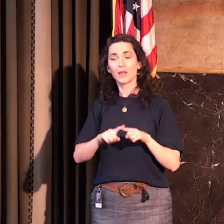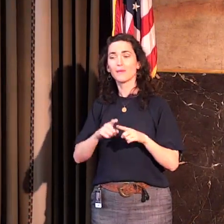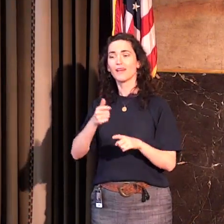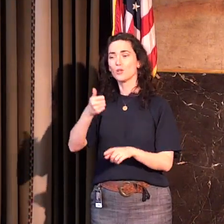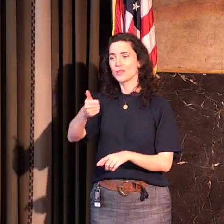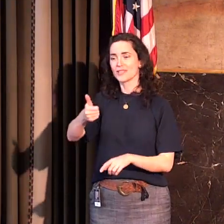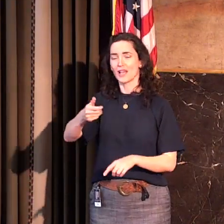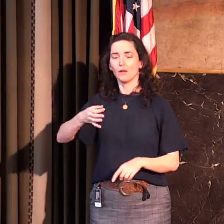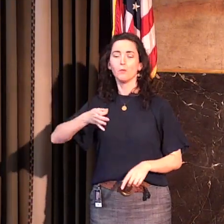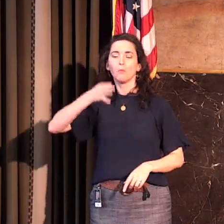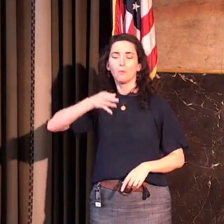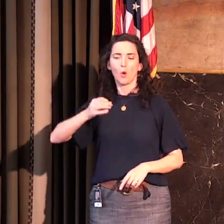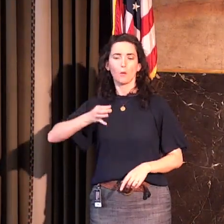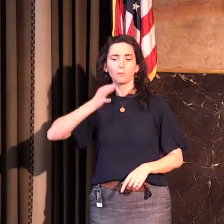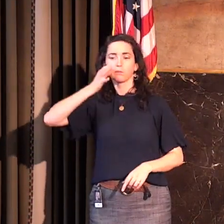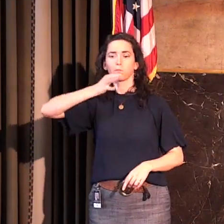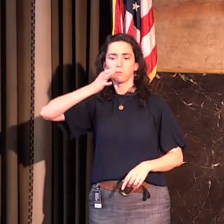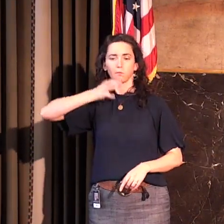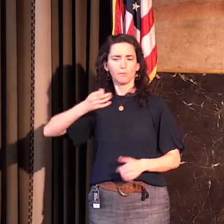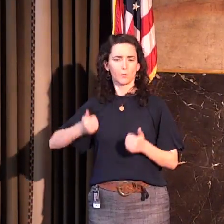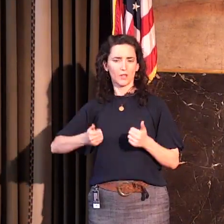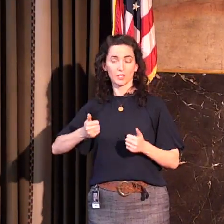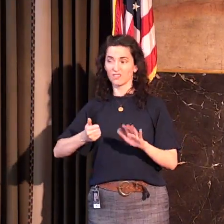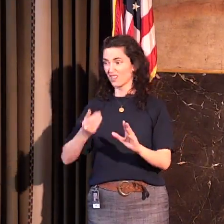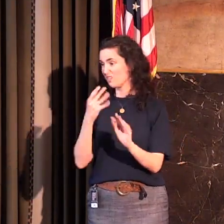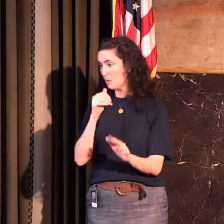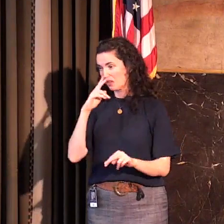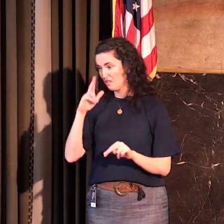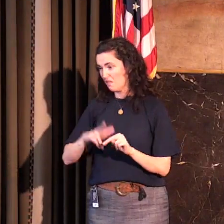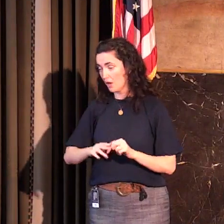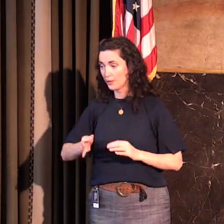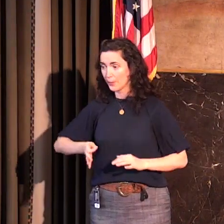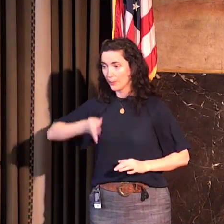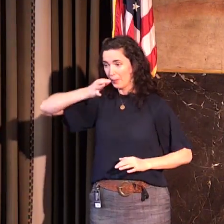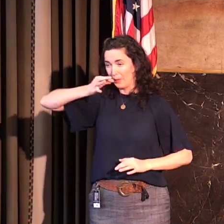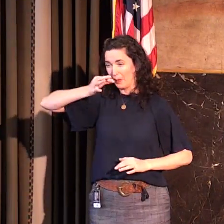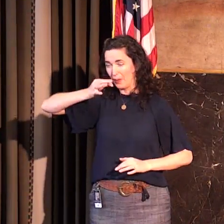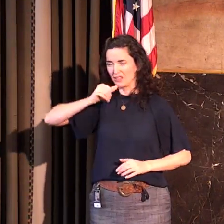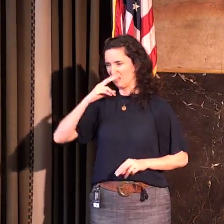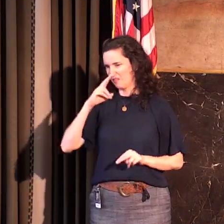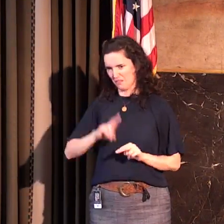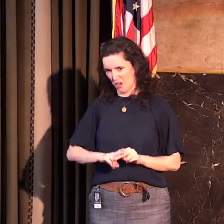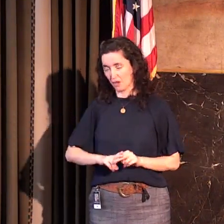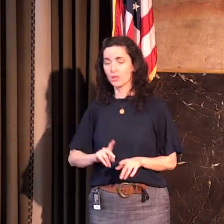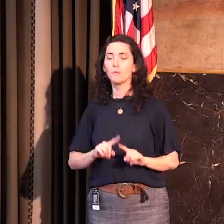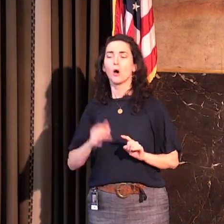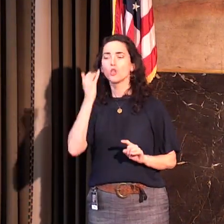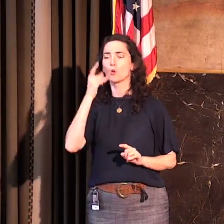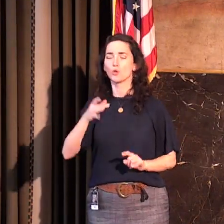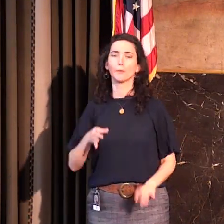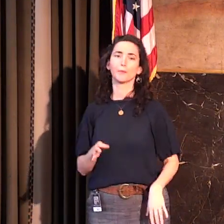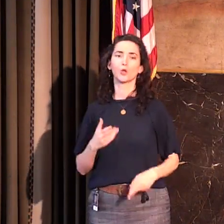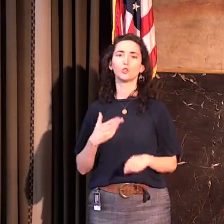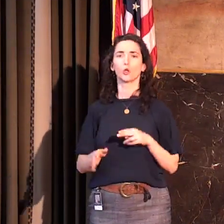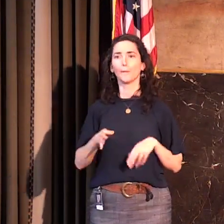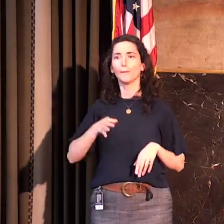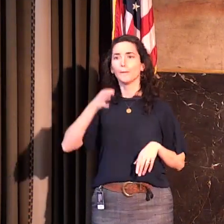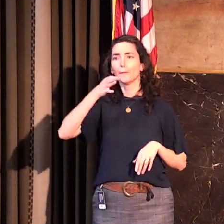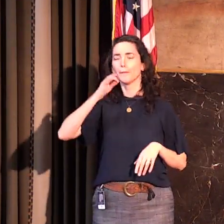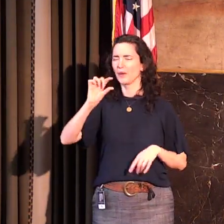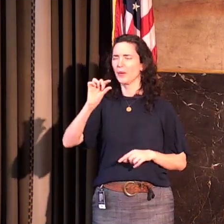swab. And it's not comfortable to get your nose swabbed, but if you just put it up there, you know, a fraction of an